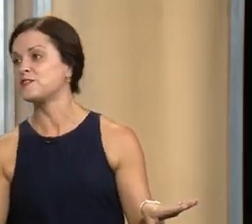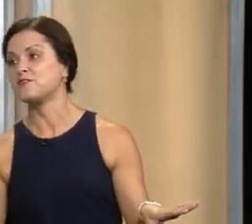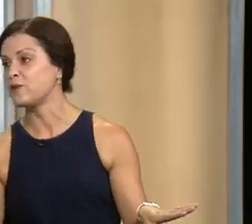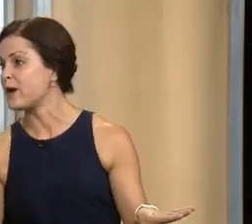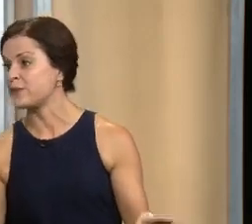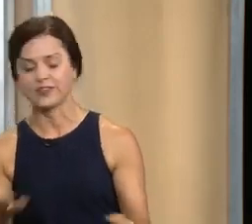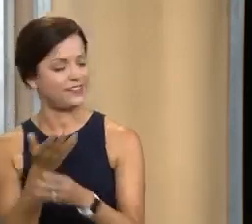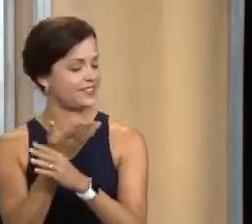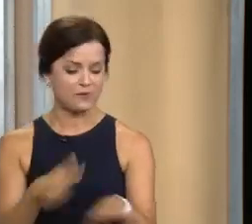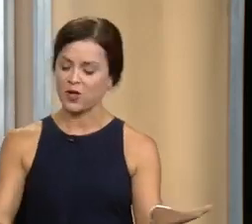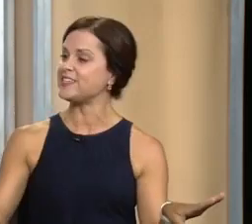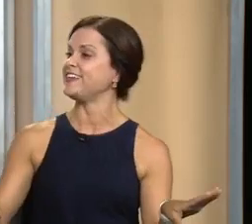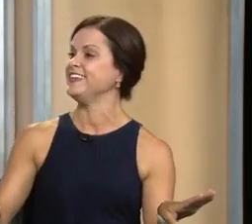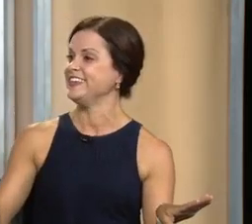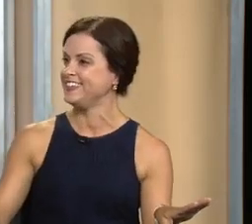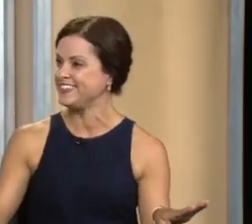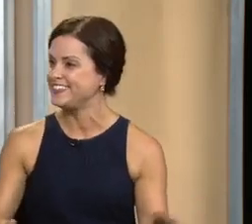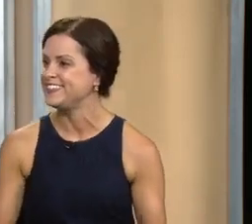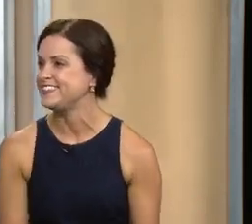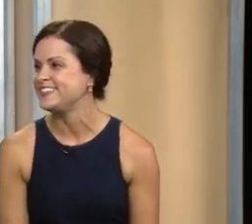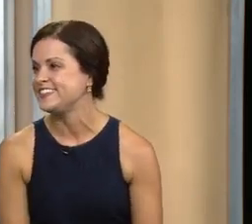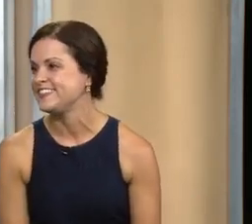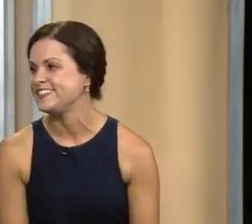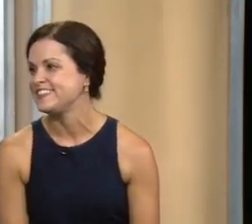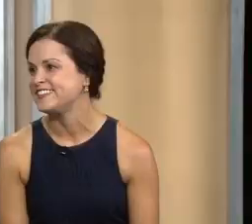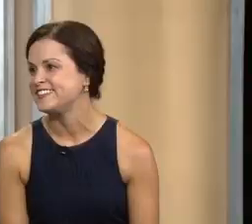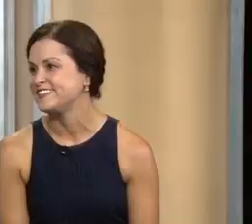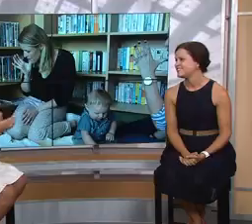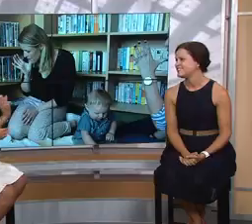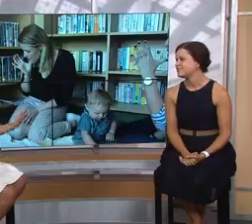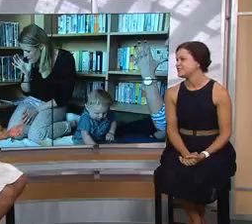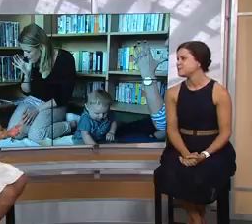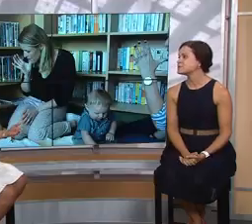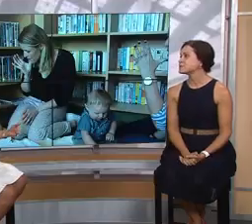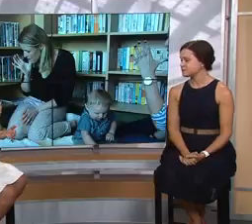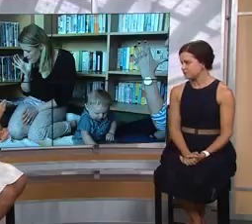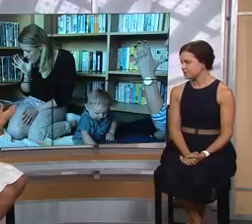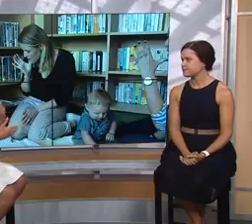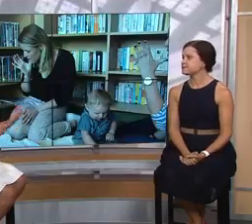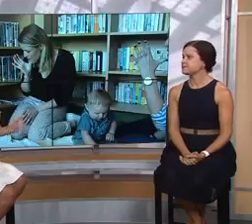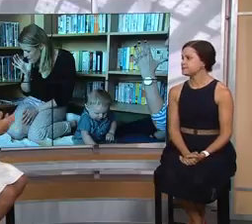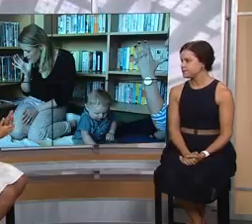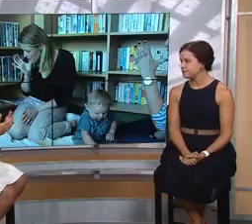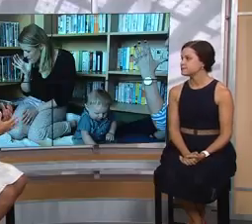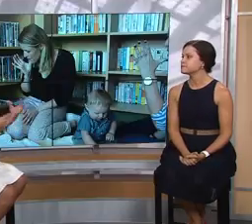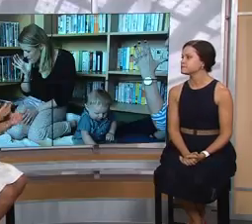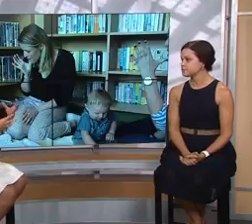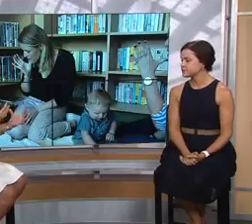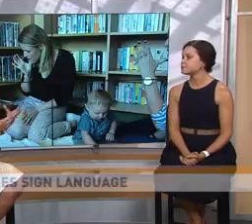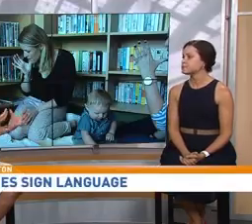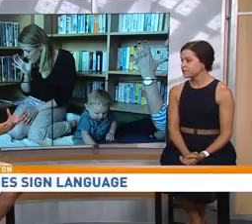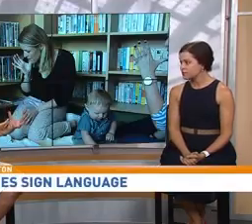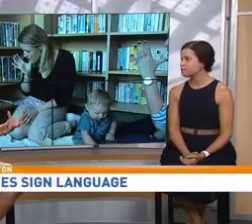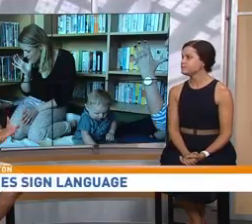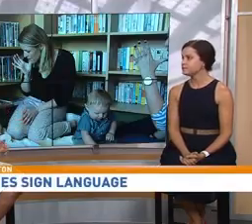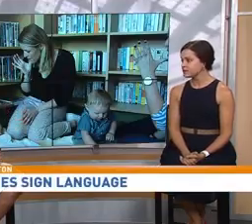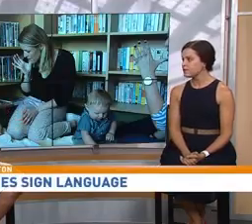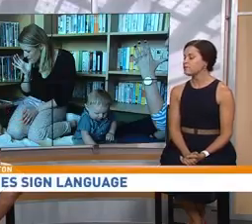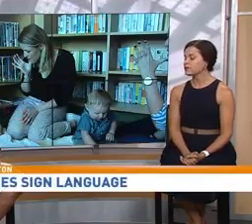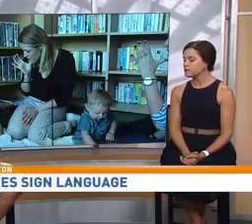very popular is I'm all done. And so, I mean, is it just repetition that the child eventually starts kind of picking up on that? Yep, very much